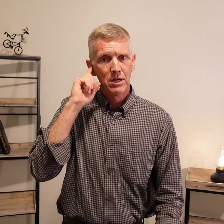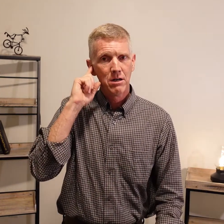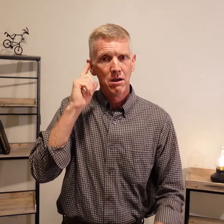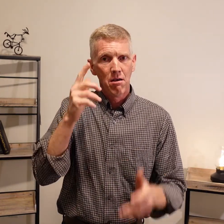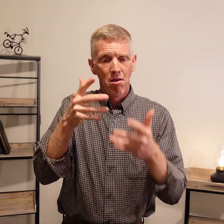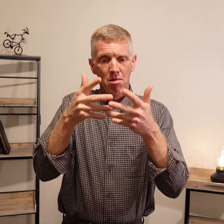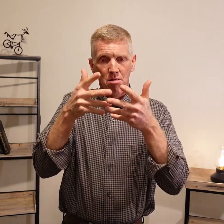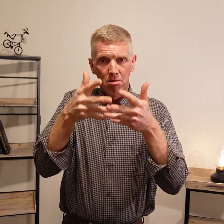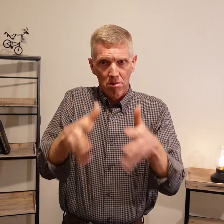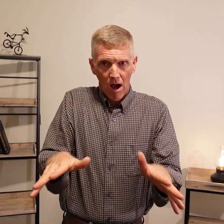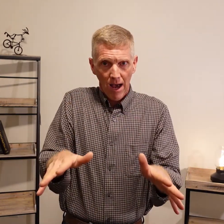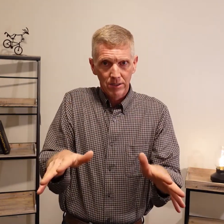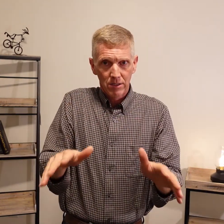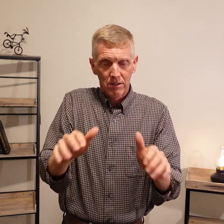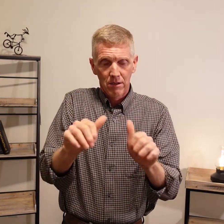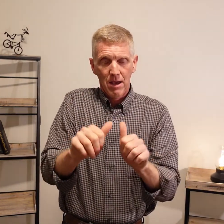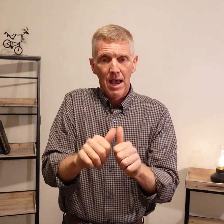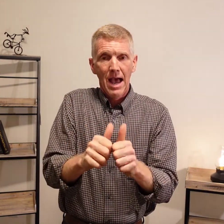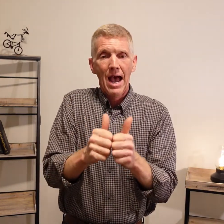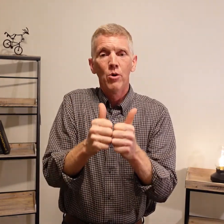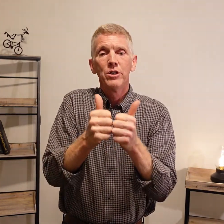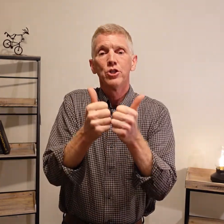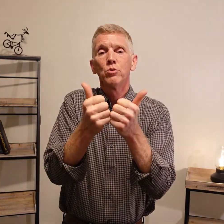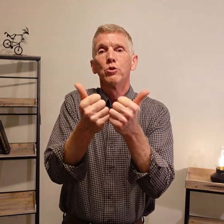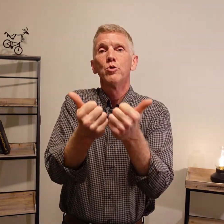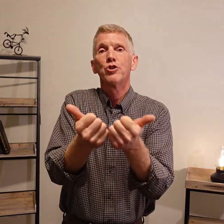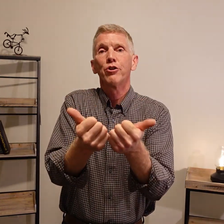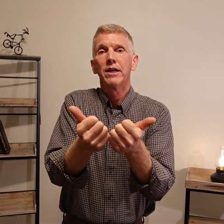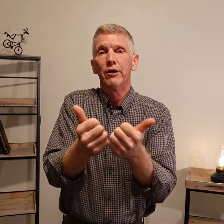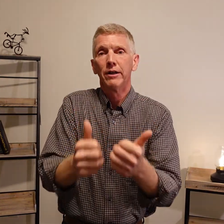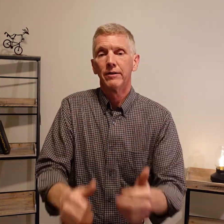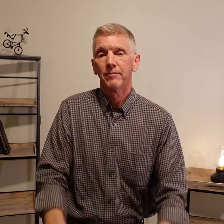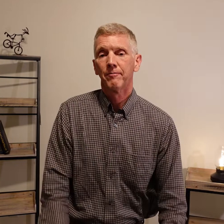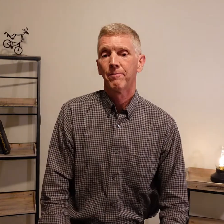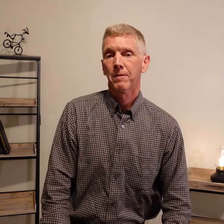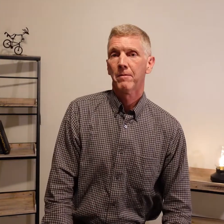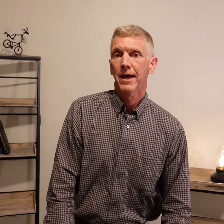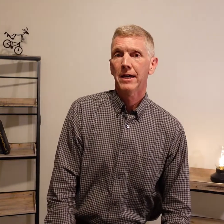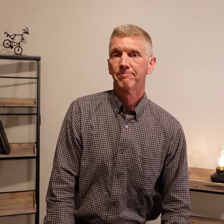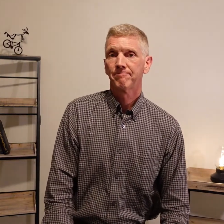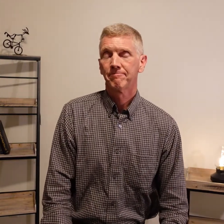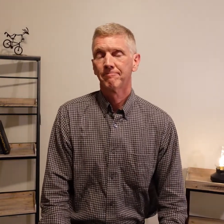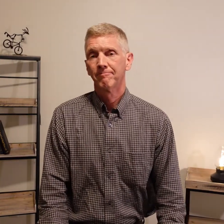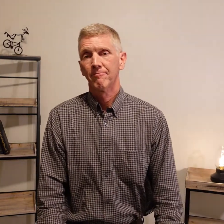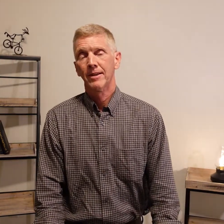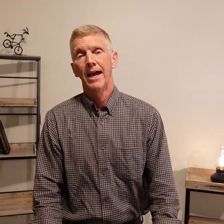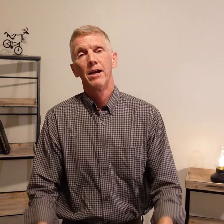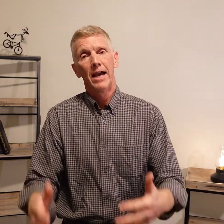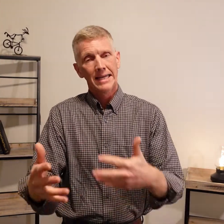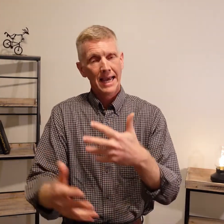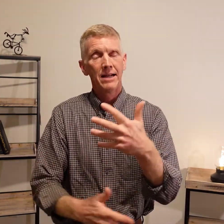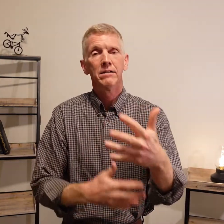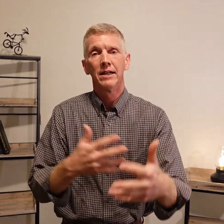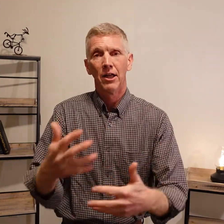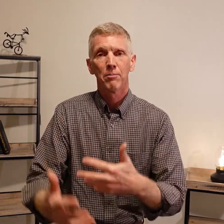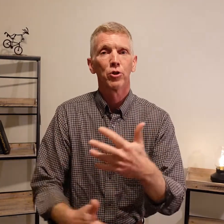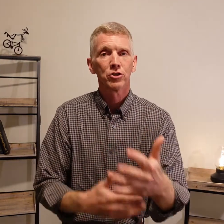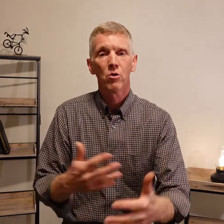Hearing, lost, how did you lose your hearing? Okay? Okay, again, another personal